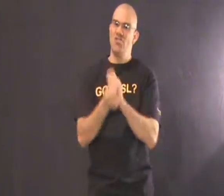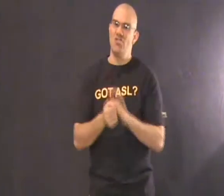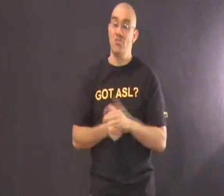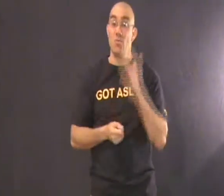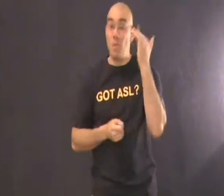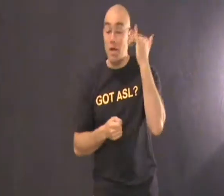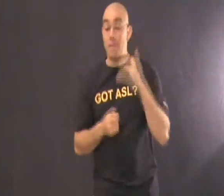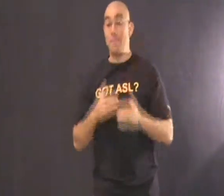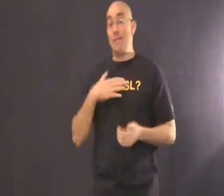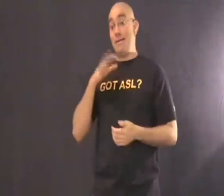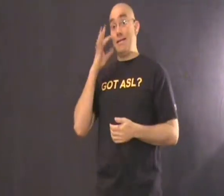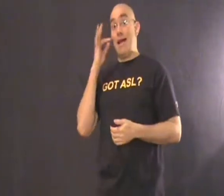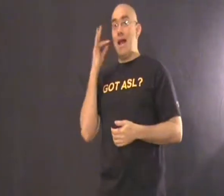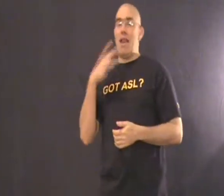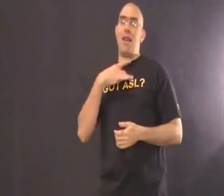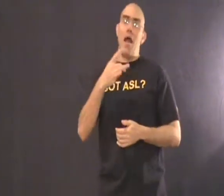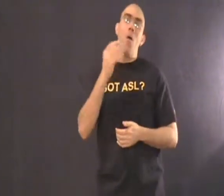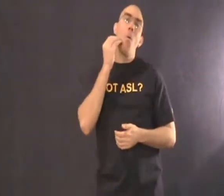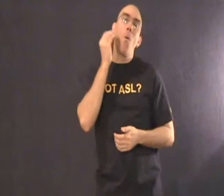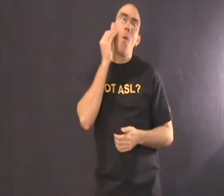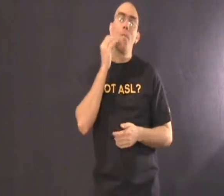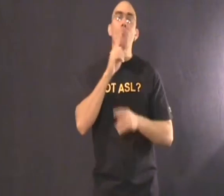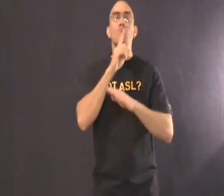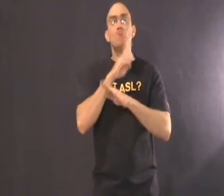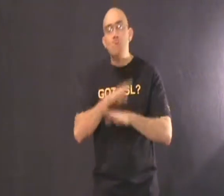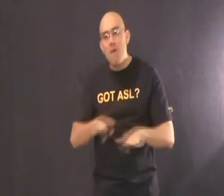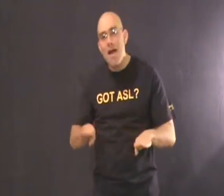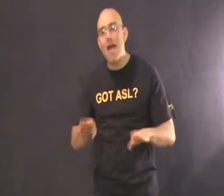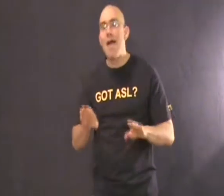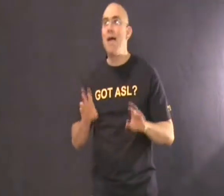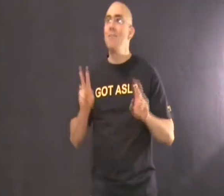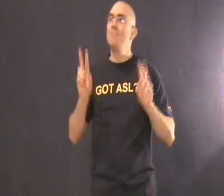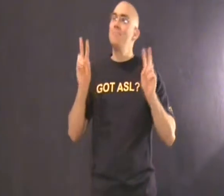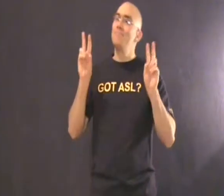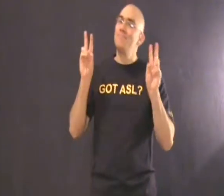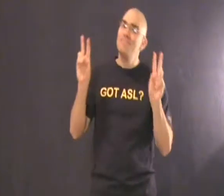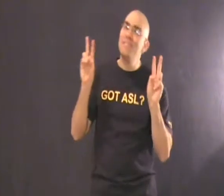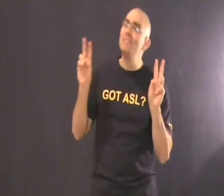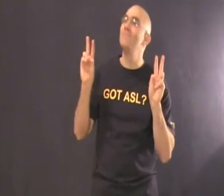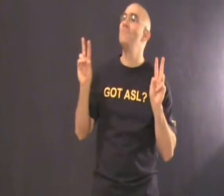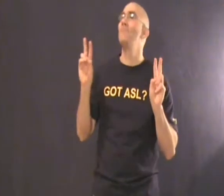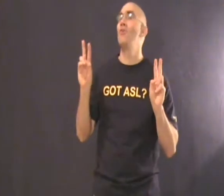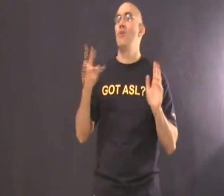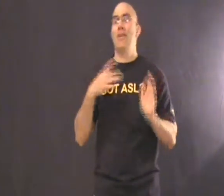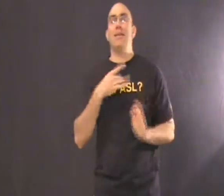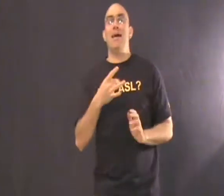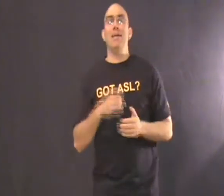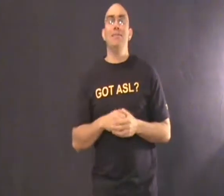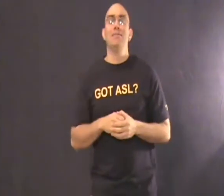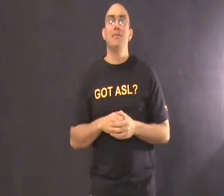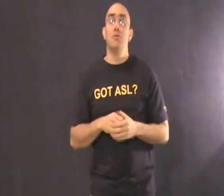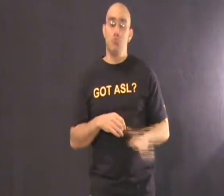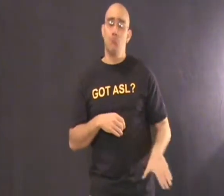house. But of course that changed one day. Because my cat really liked the house to be a quiet, peaceful